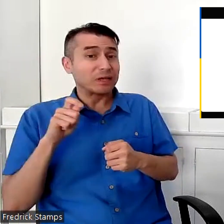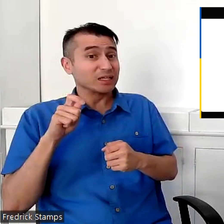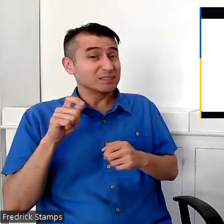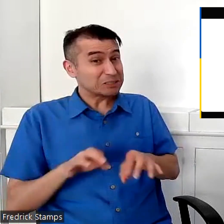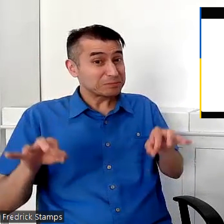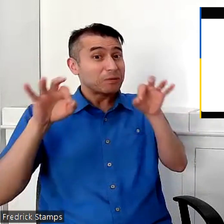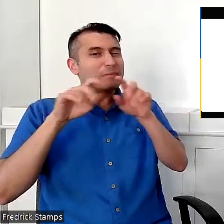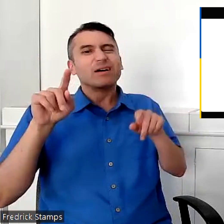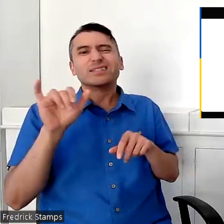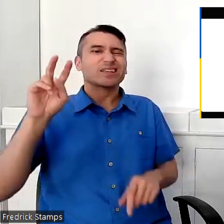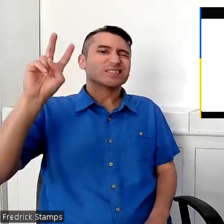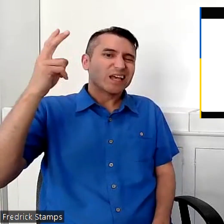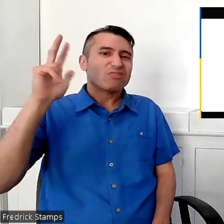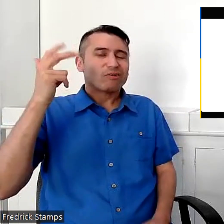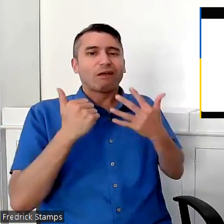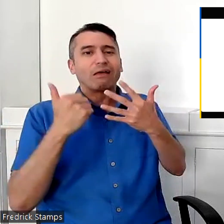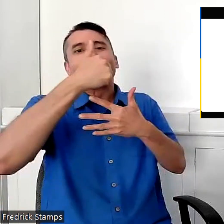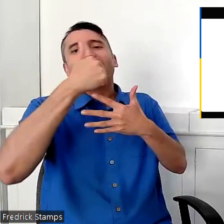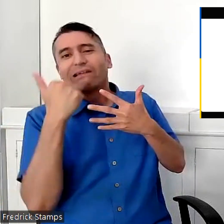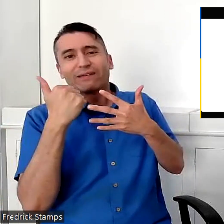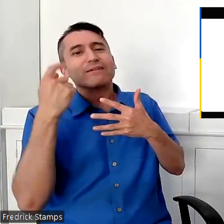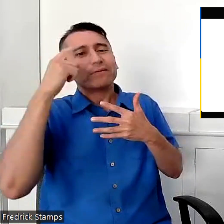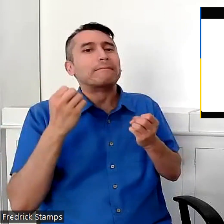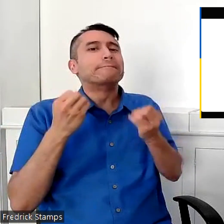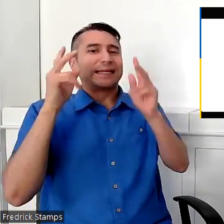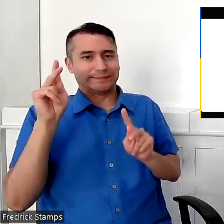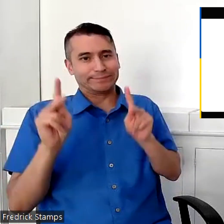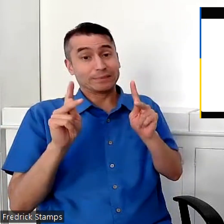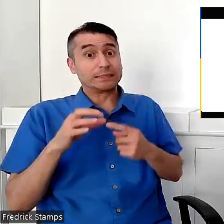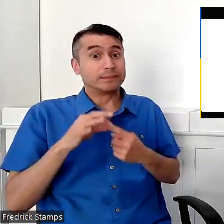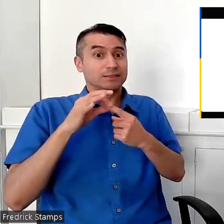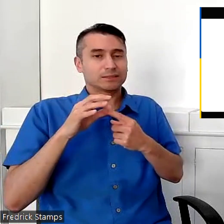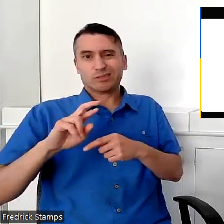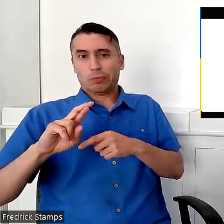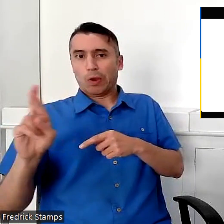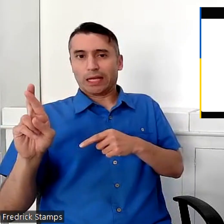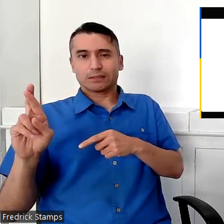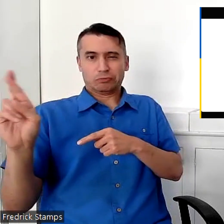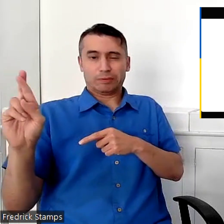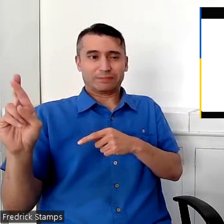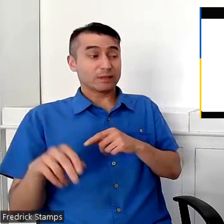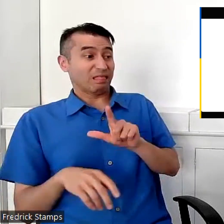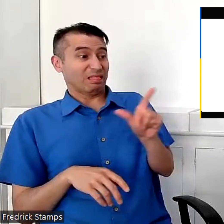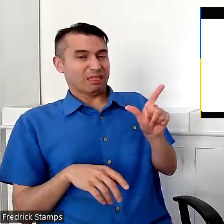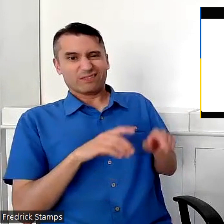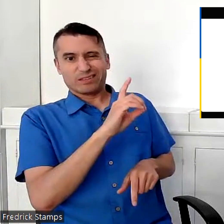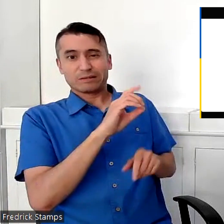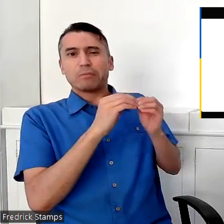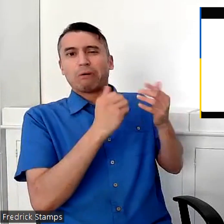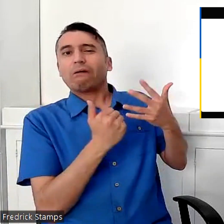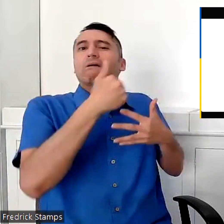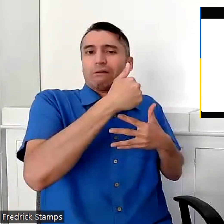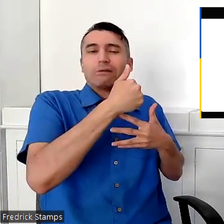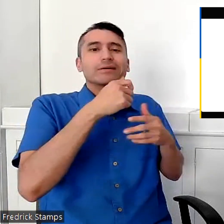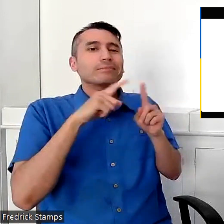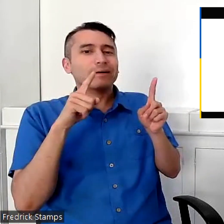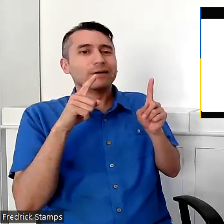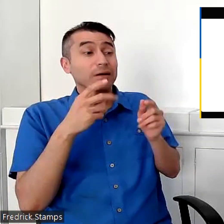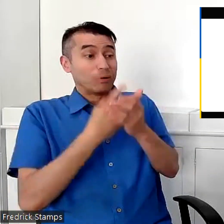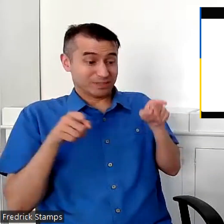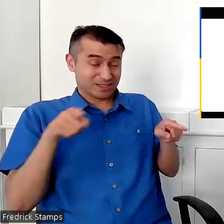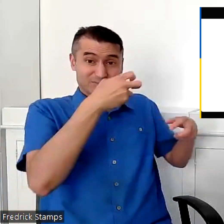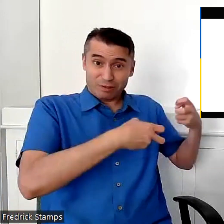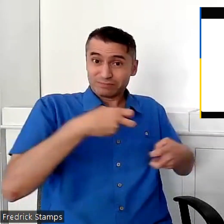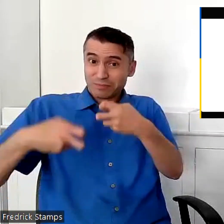very low. It's there, but it's kind of like a second, third tier issue to many people, especially on the right. On the left, it's a little